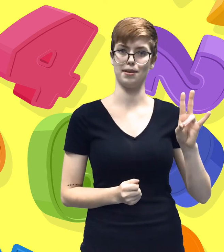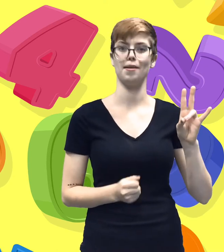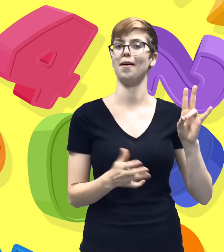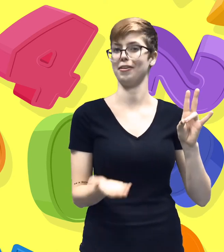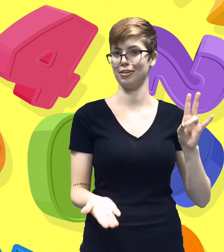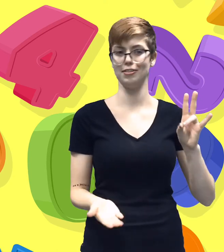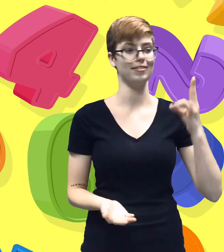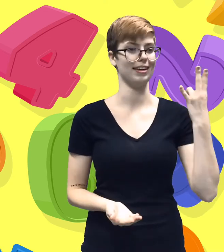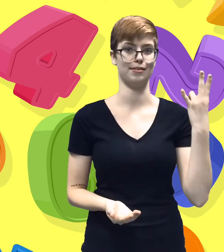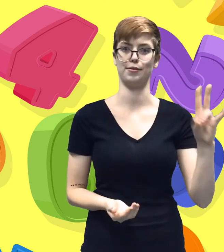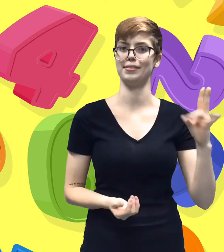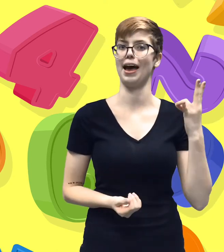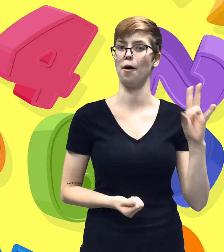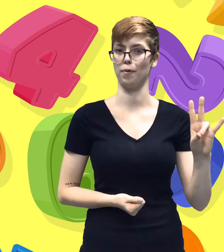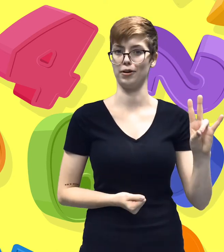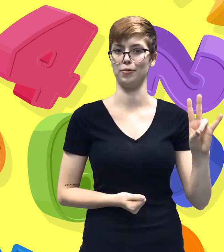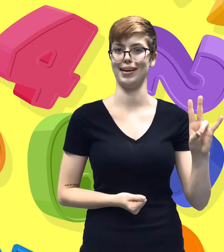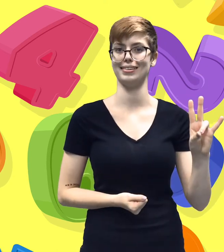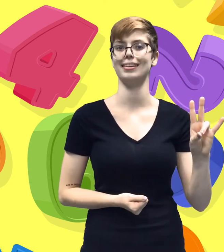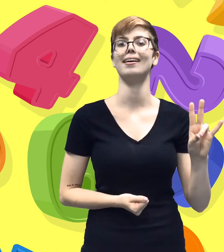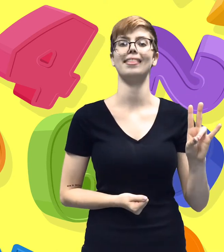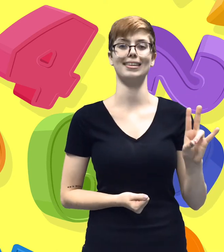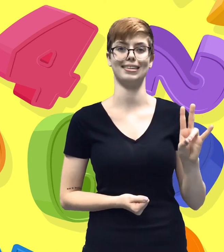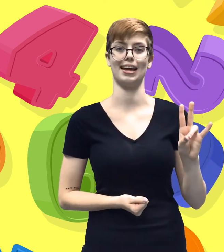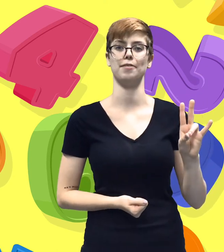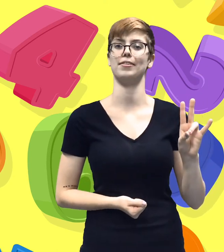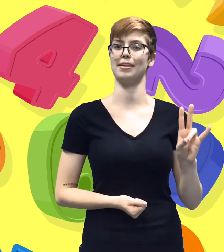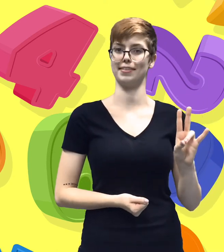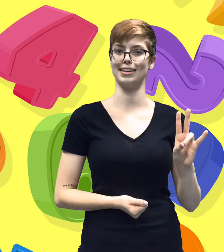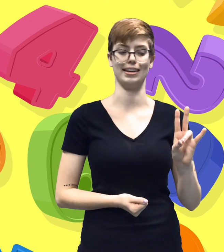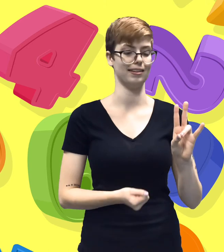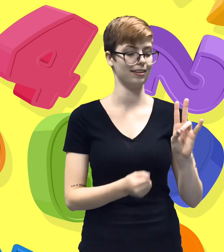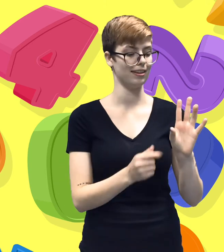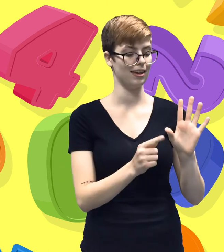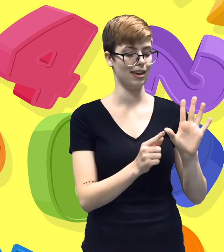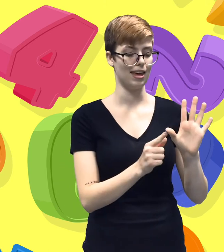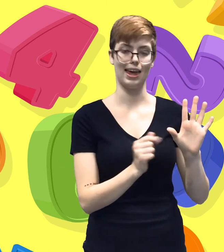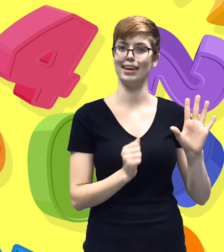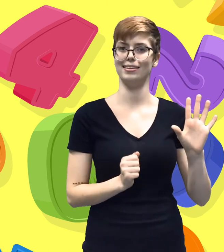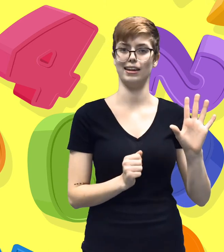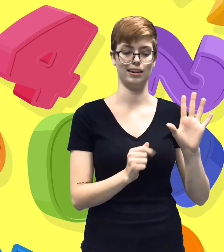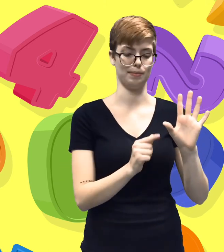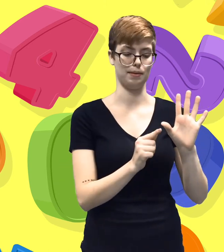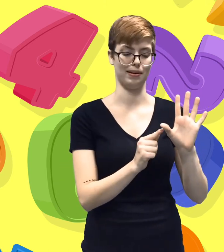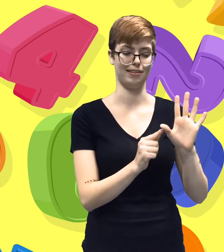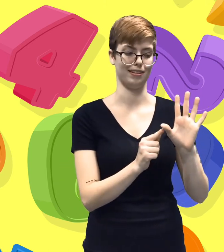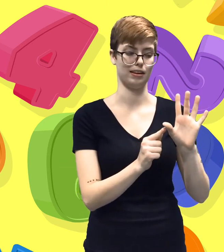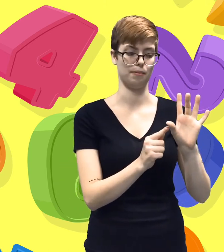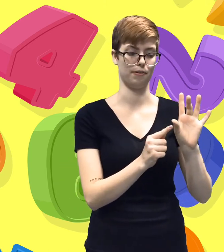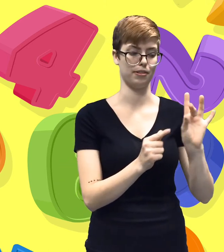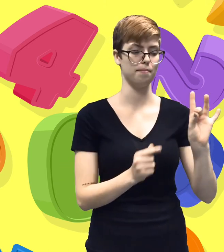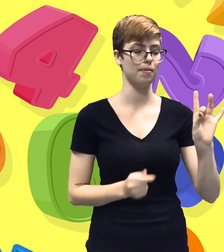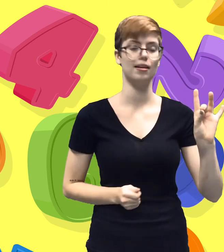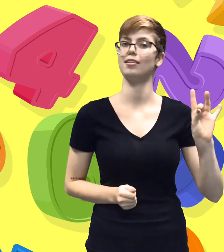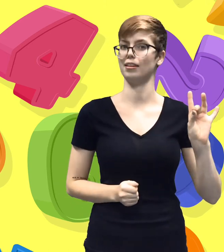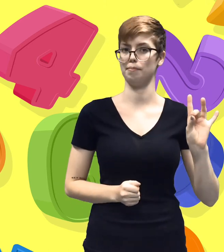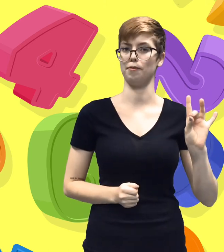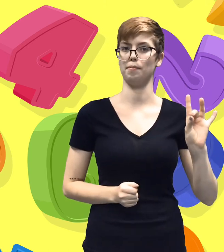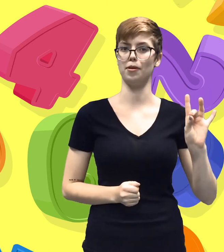all you have to do is twist outward twice. That's a sign for 17. 18 is made by touching the tip of your thumb to the tip of your middle